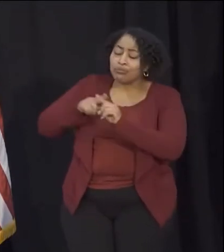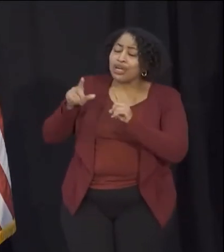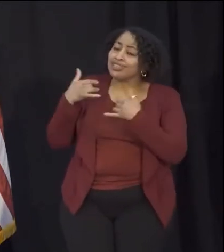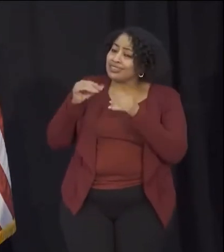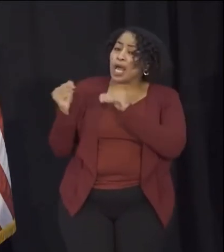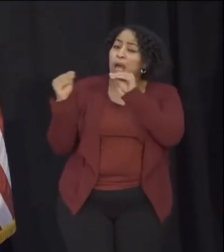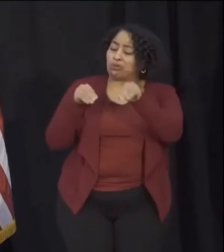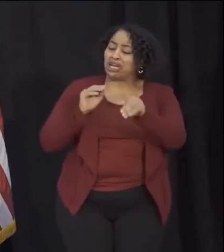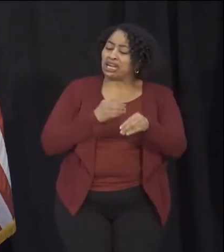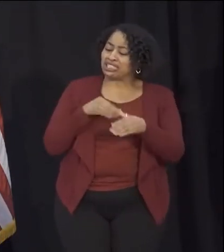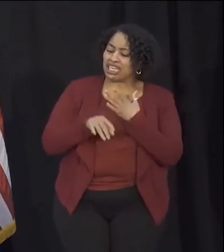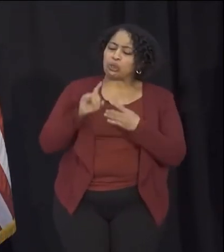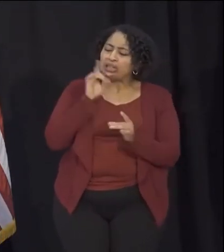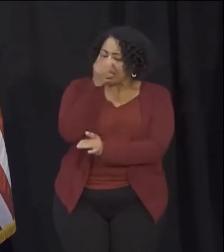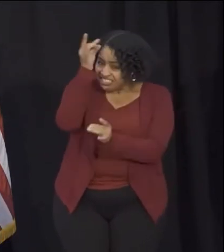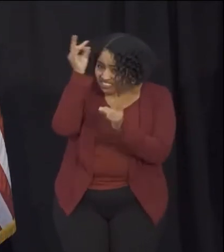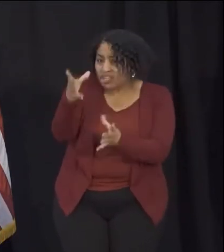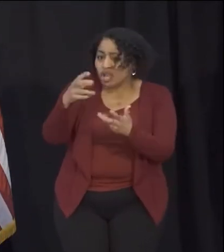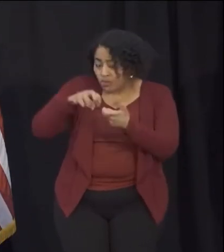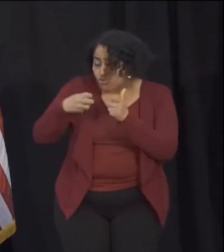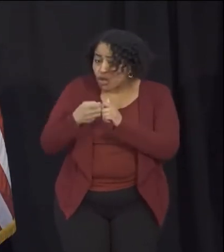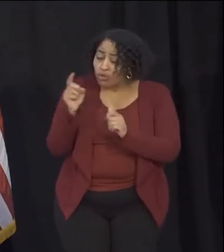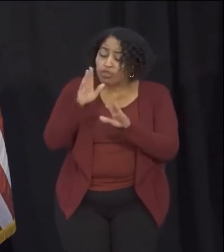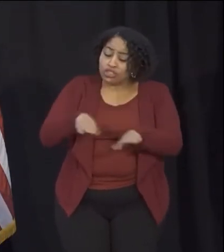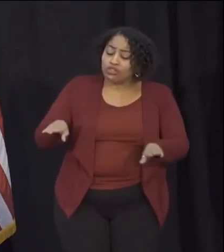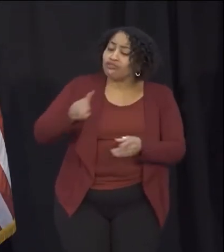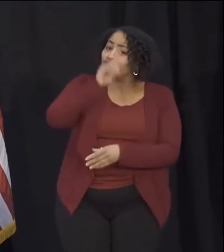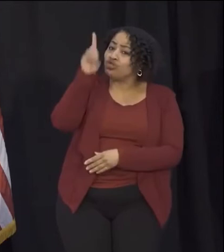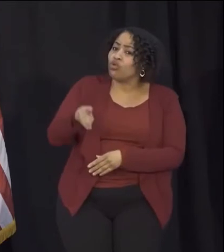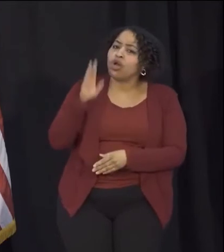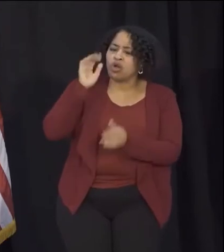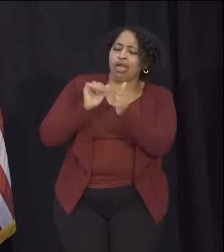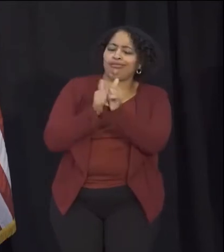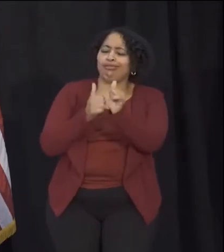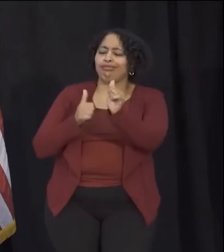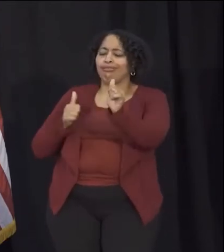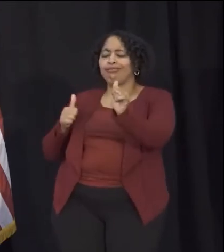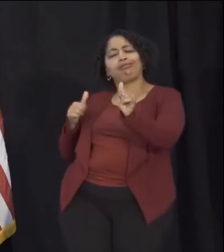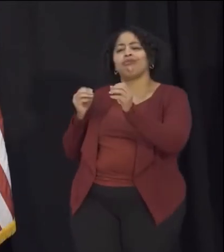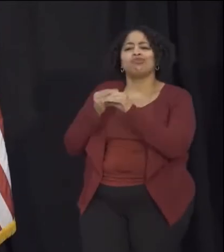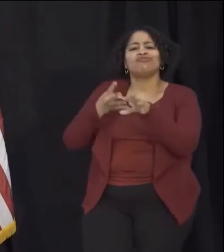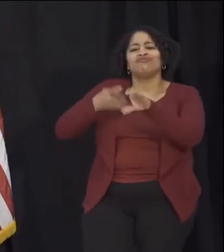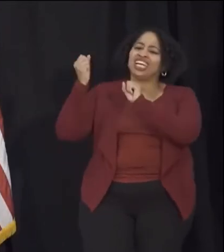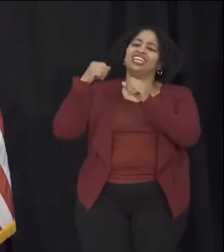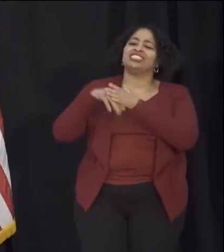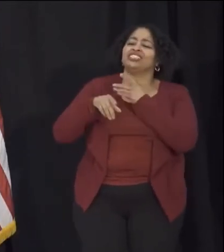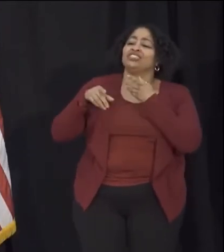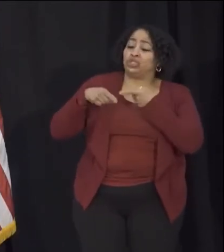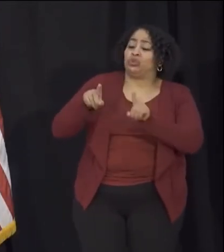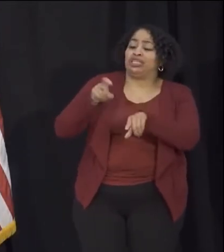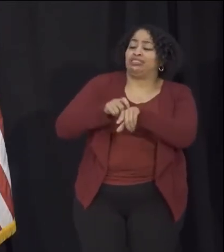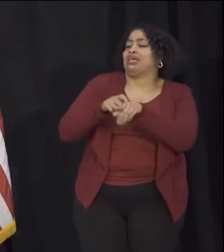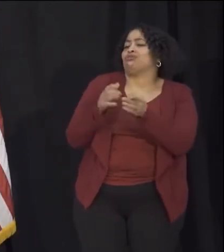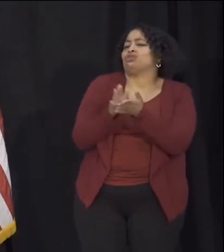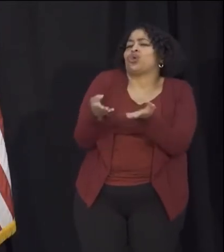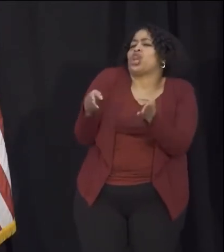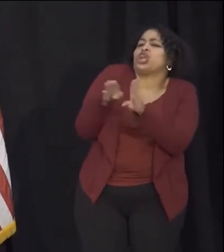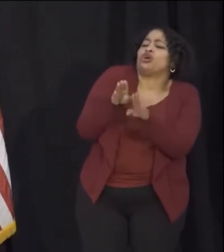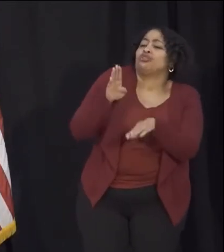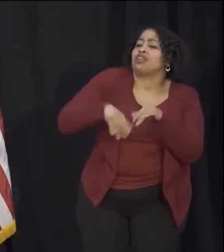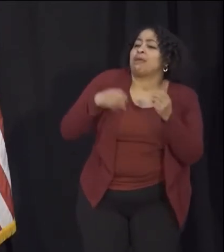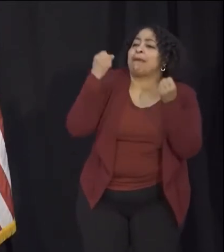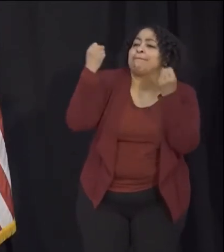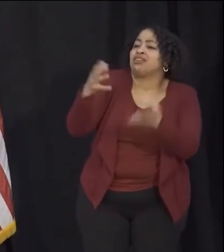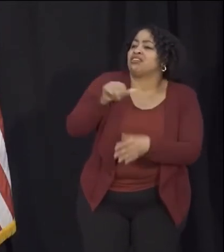this terrible problem, and that the children of Detroit would fall behind faster in the time of school closing than